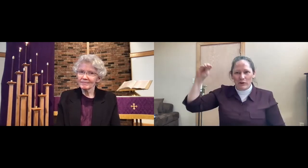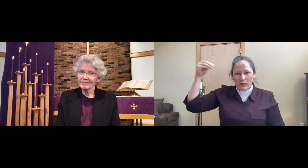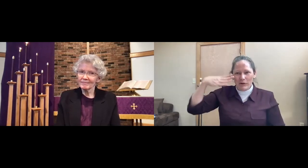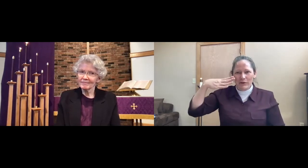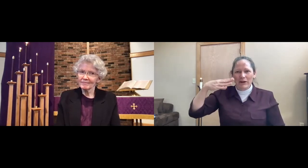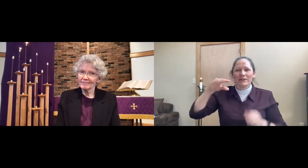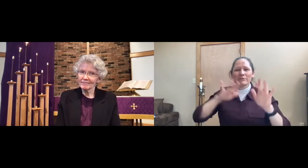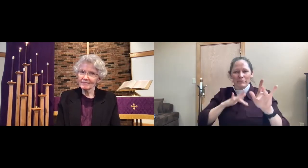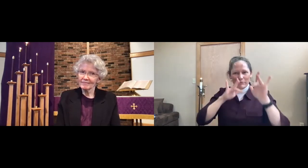and mercy.